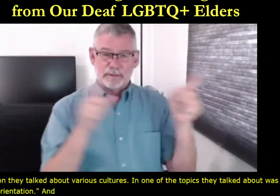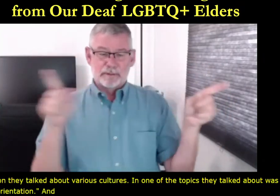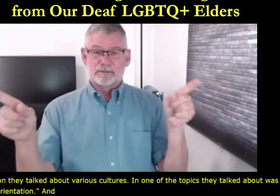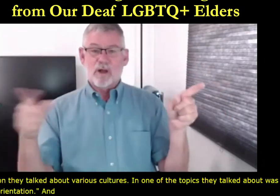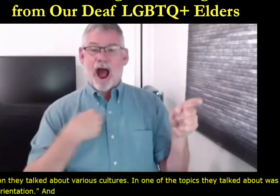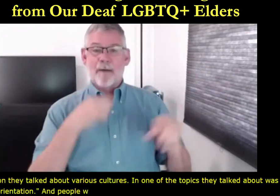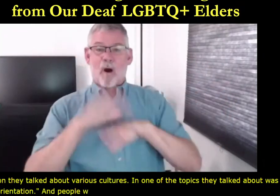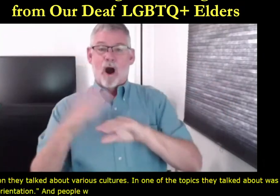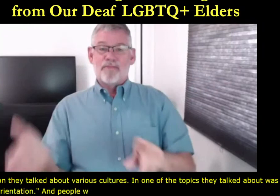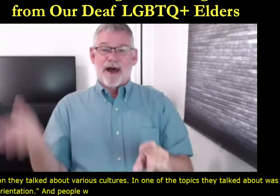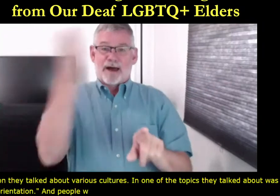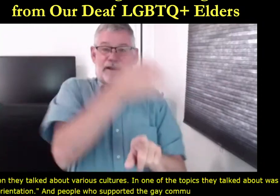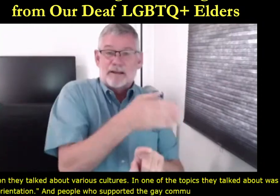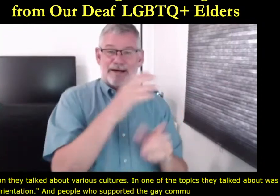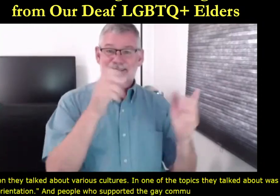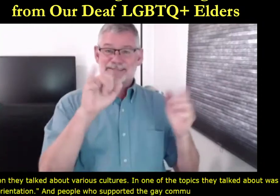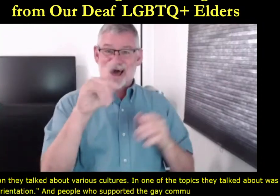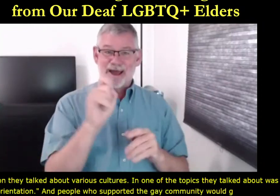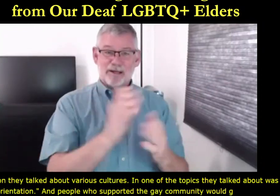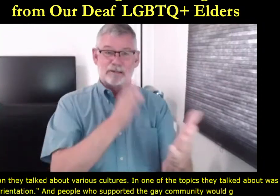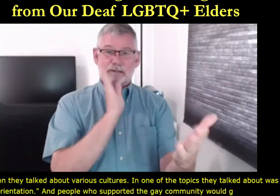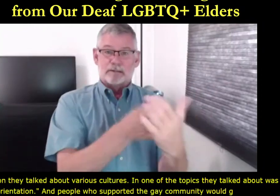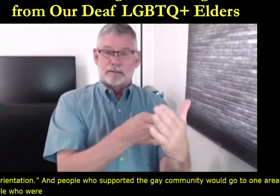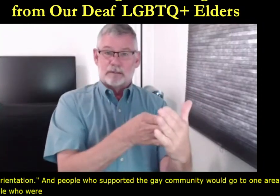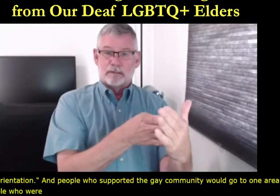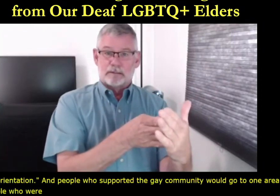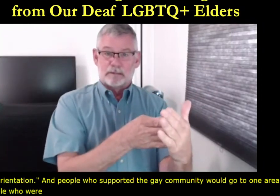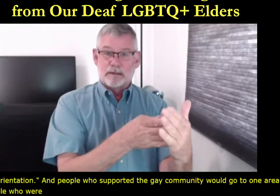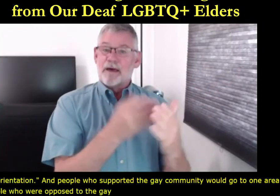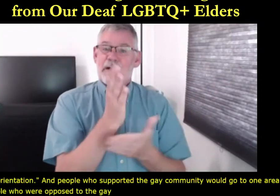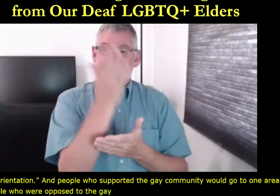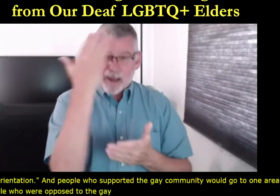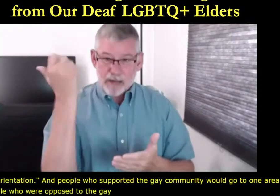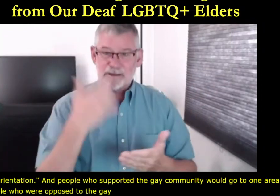would go to another other side and you could see how many people were on each side